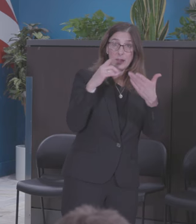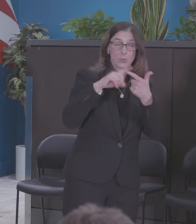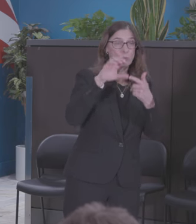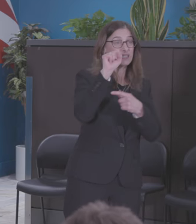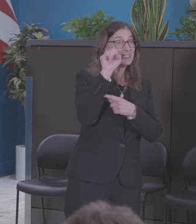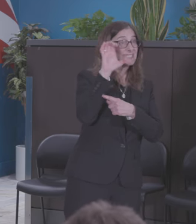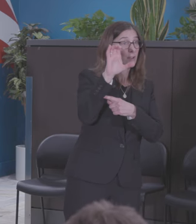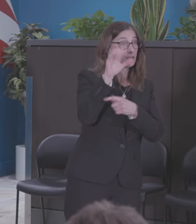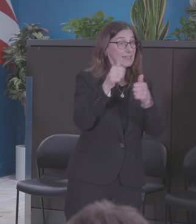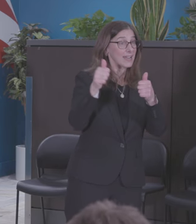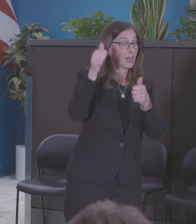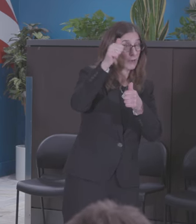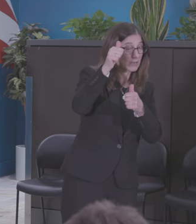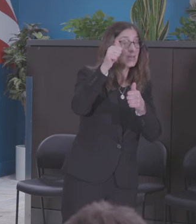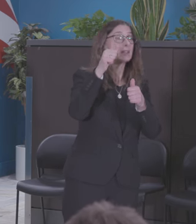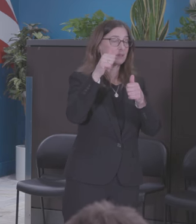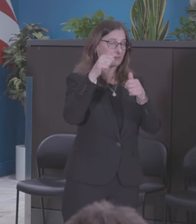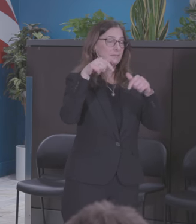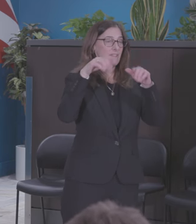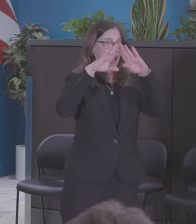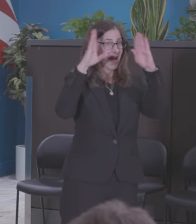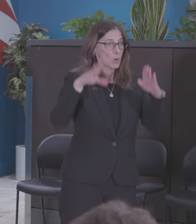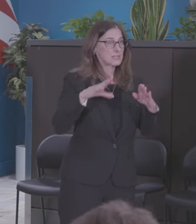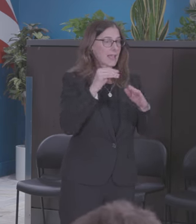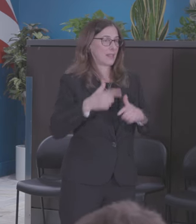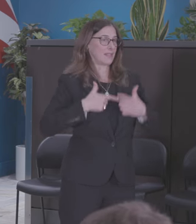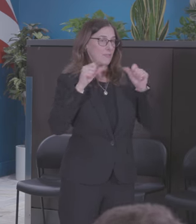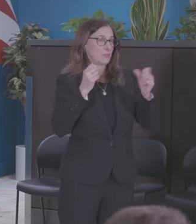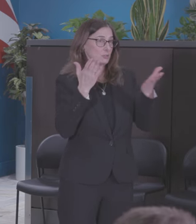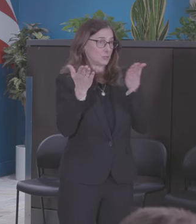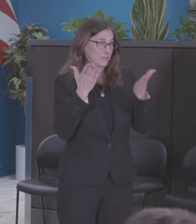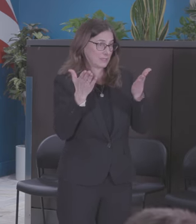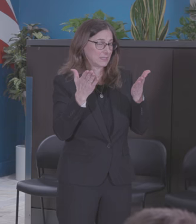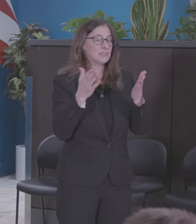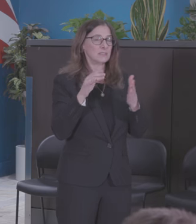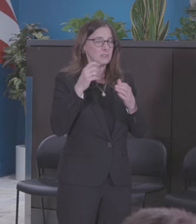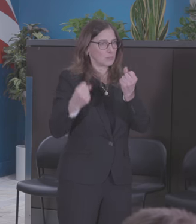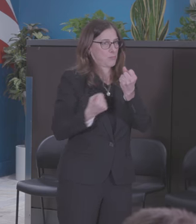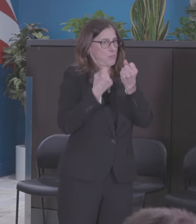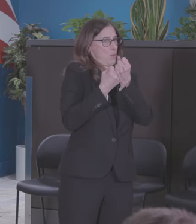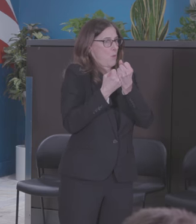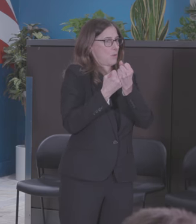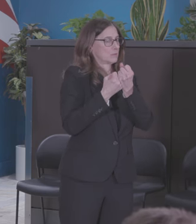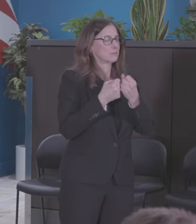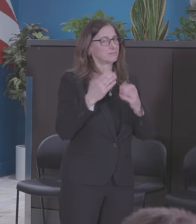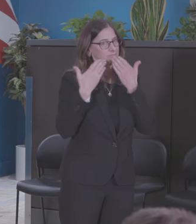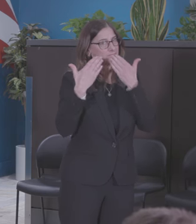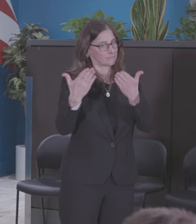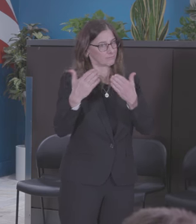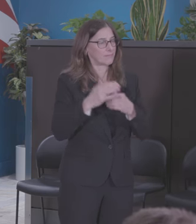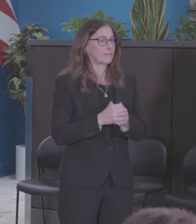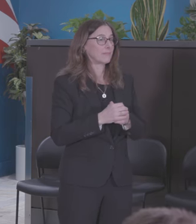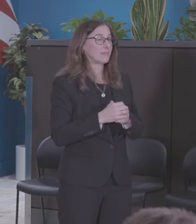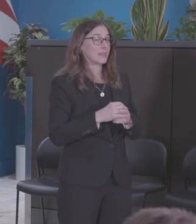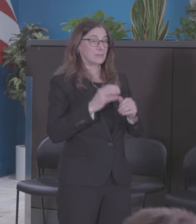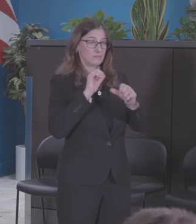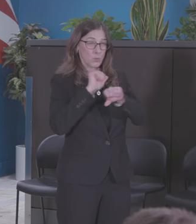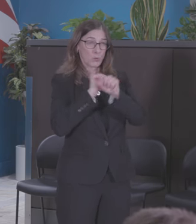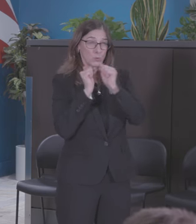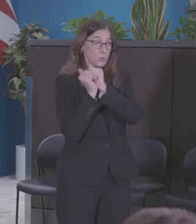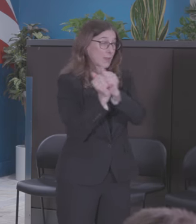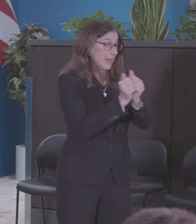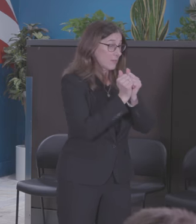Communities at Augustus and his team for their critical role in supporting that effort. As part of this campaign, we're also going